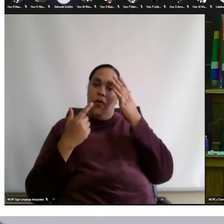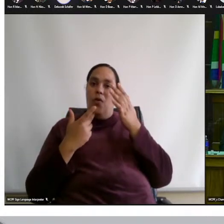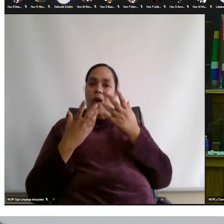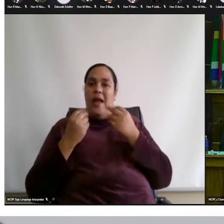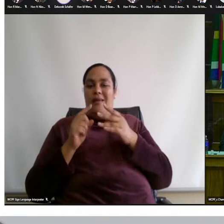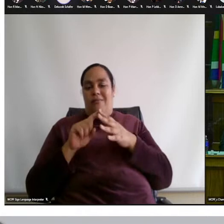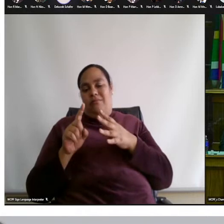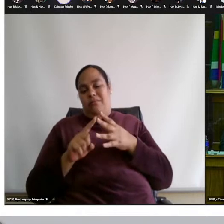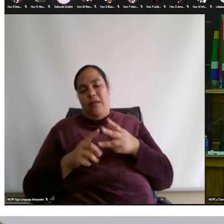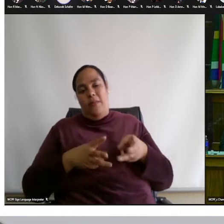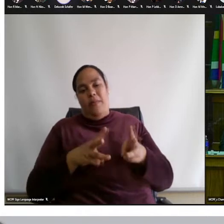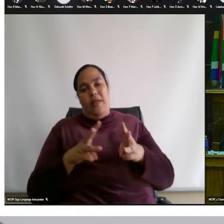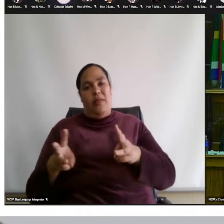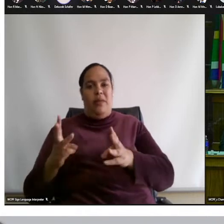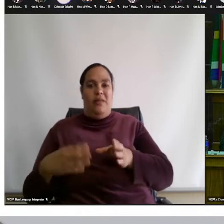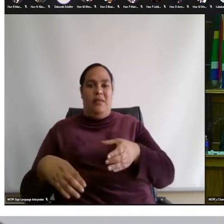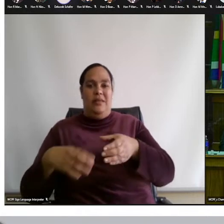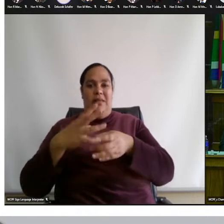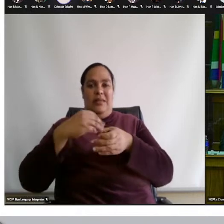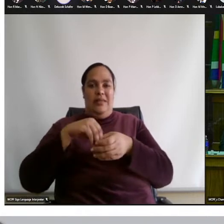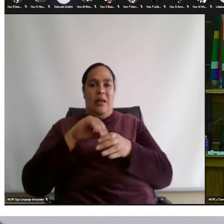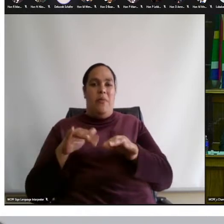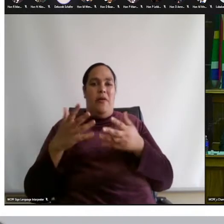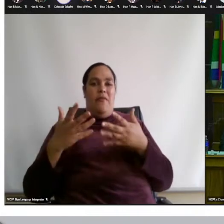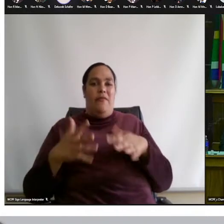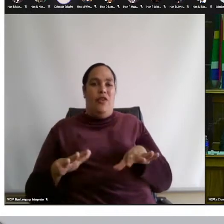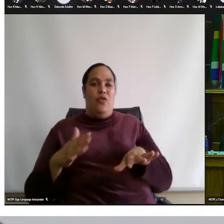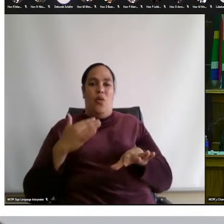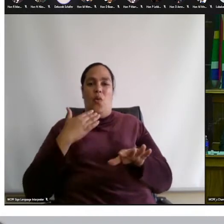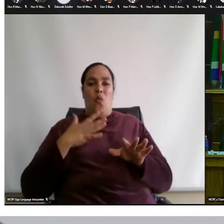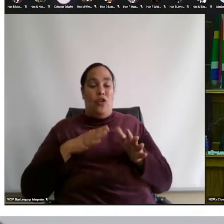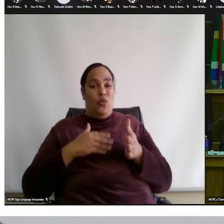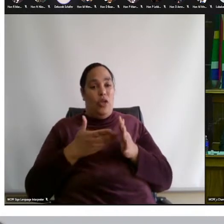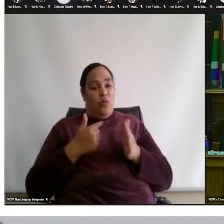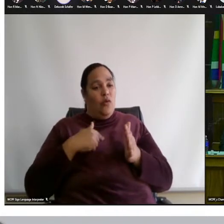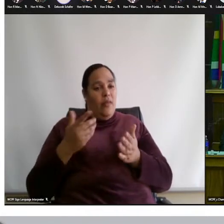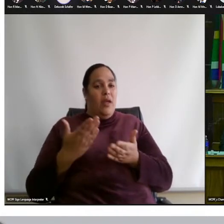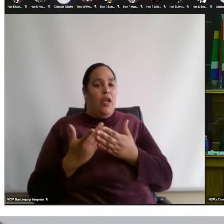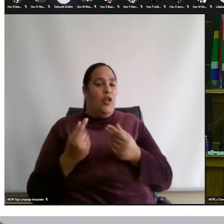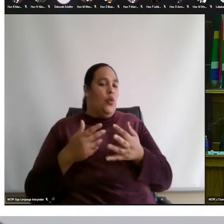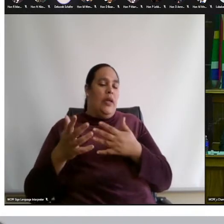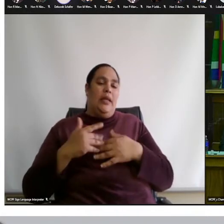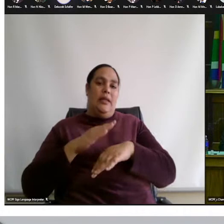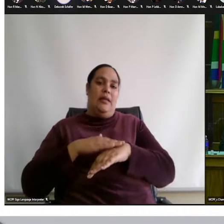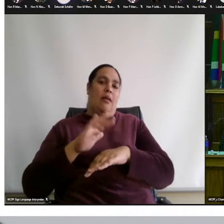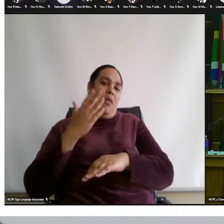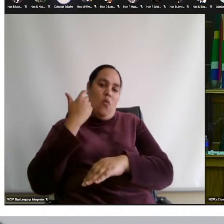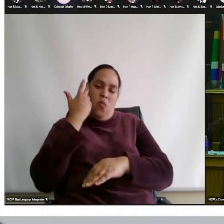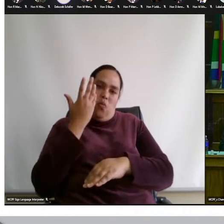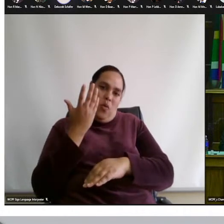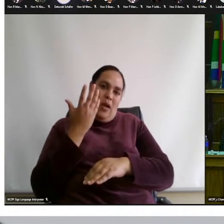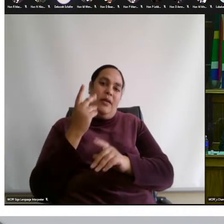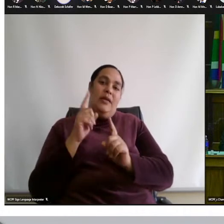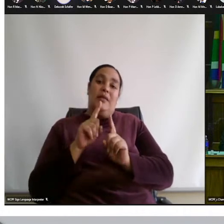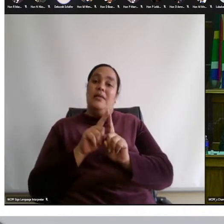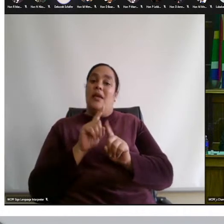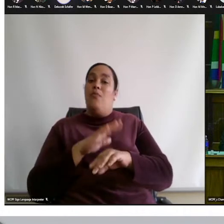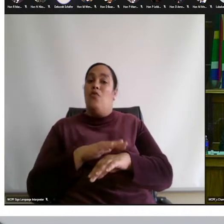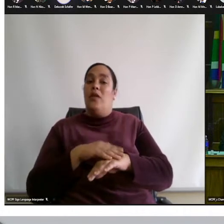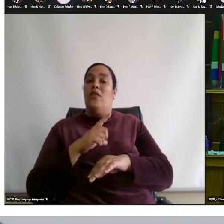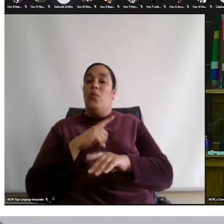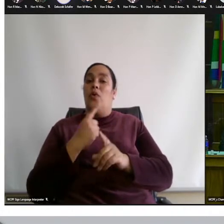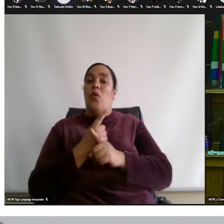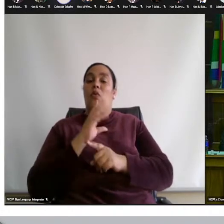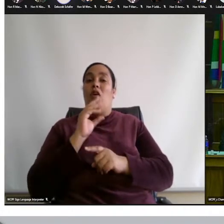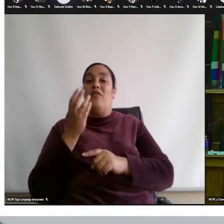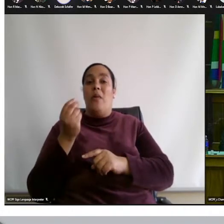of methods in our party that if people really want to remove me, they can do so at any point in time. And the reason we are always asking for